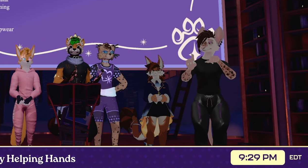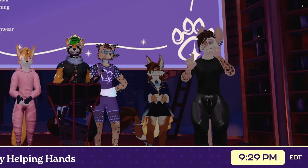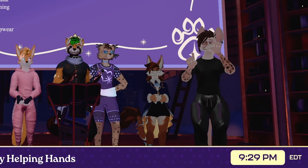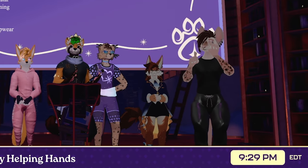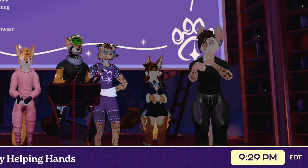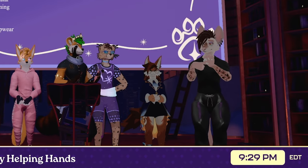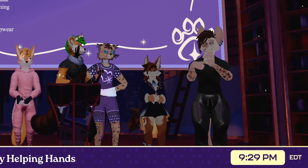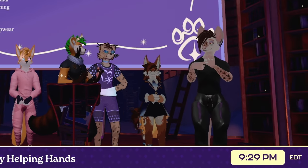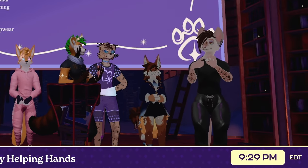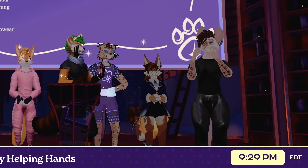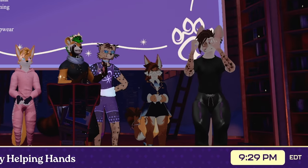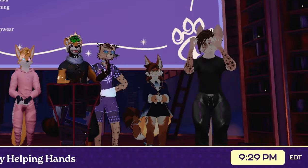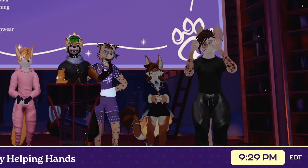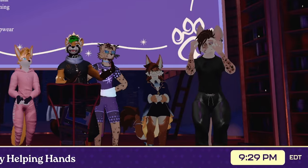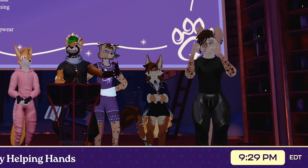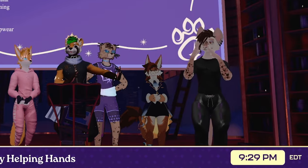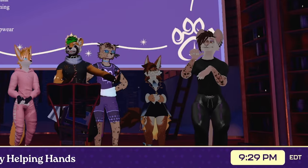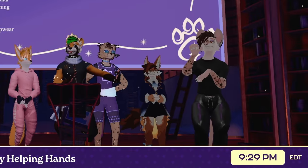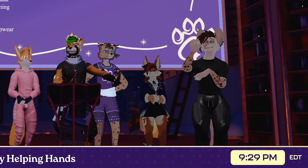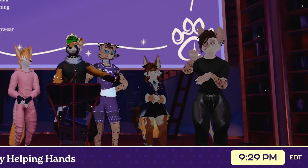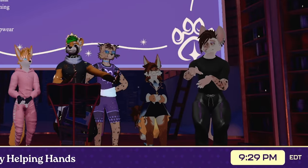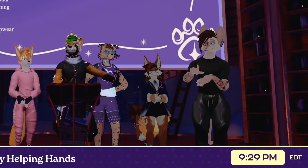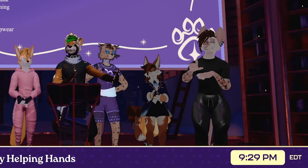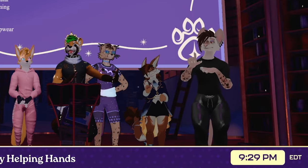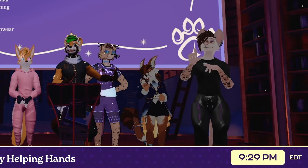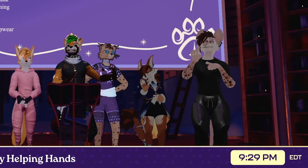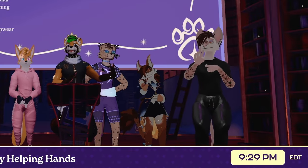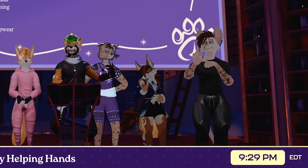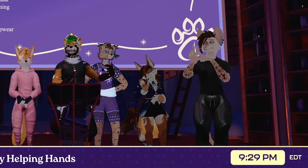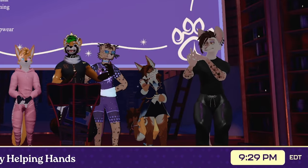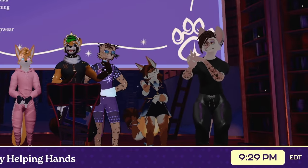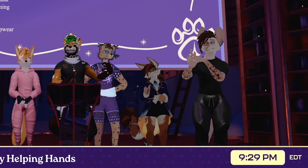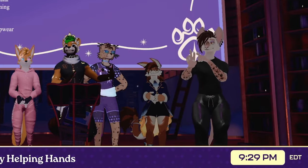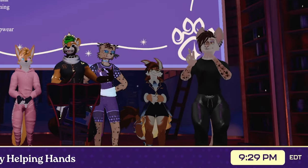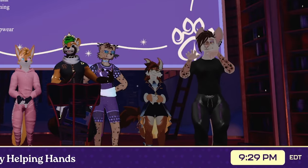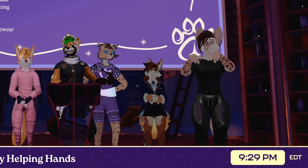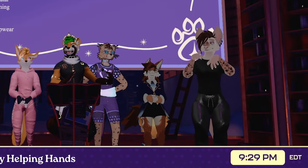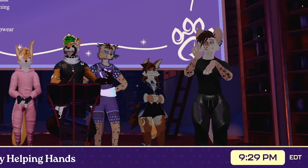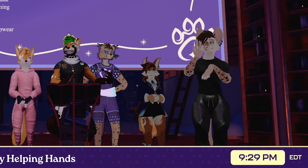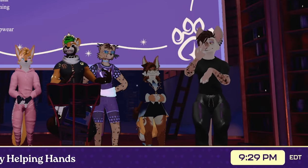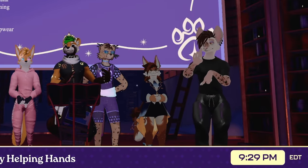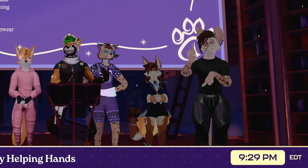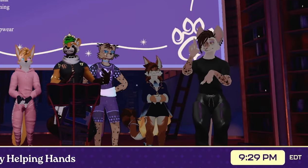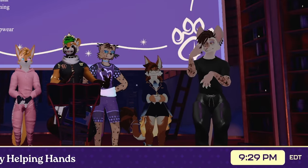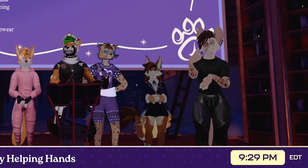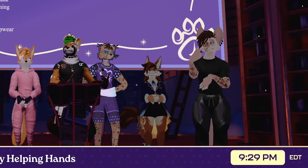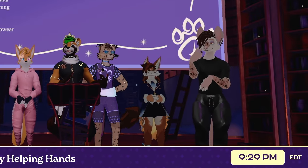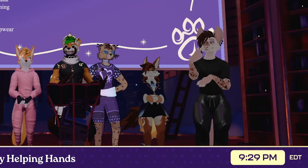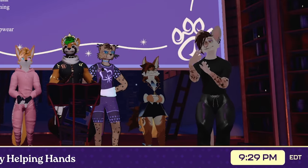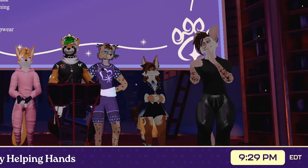index. And then we're going to have Merc showing the general VR versions of those